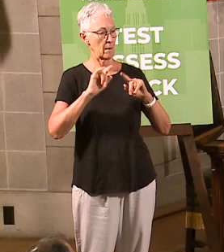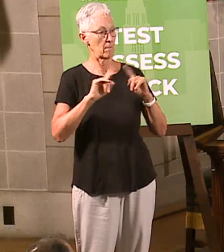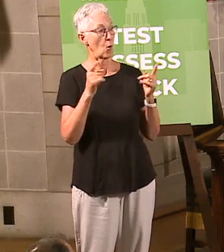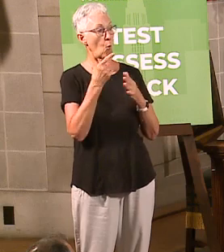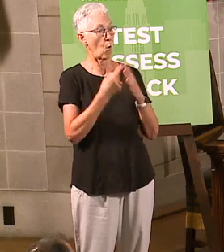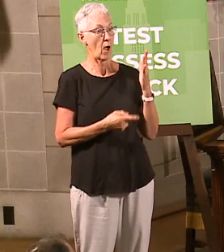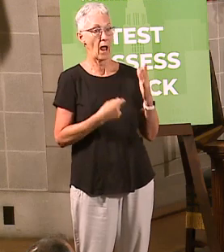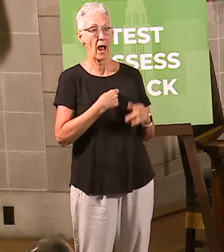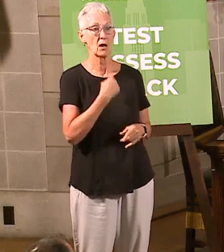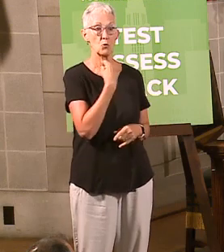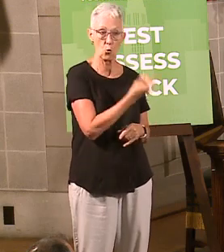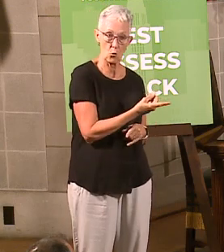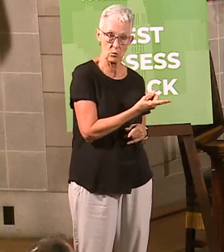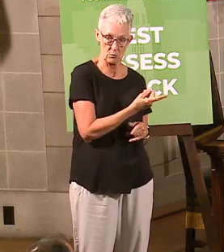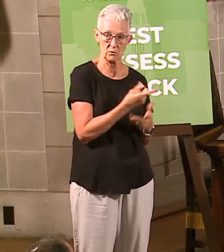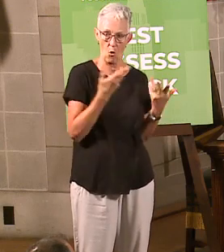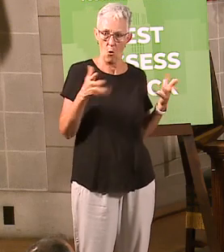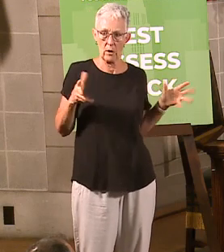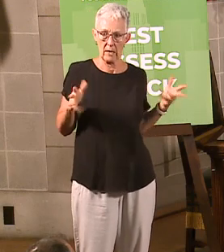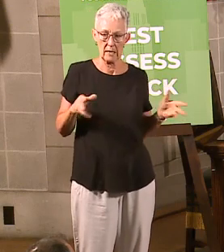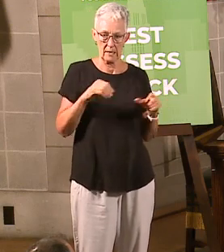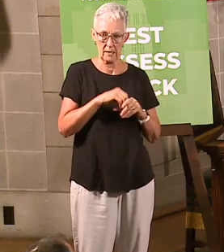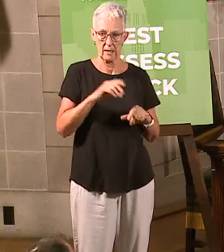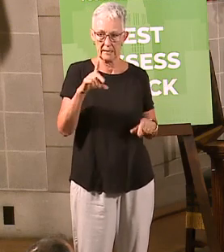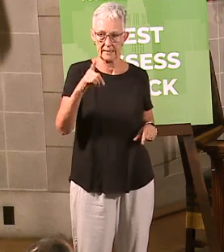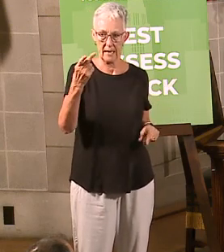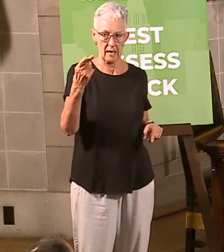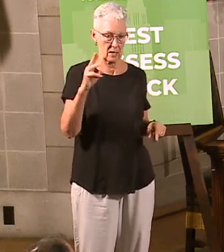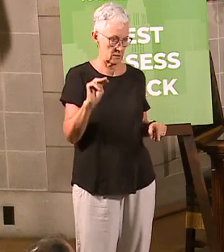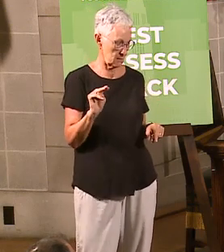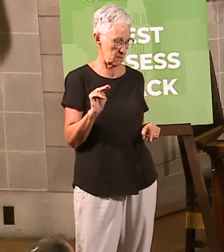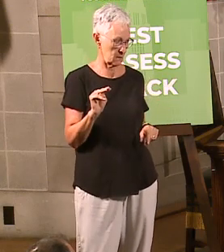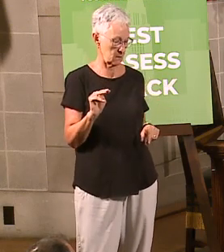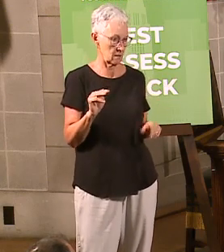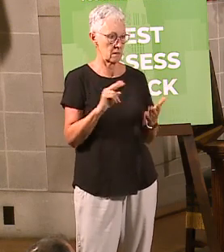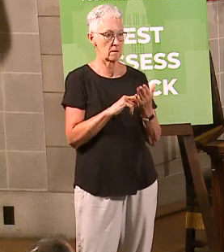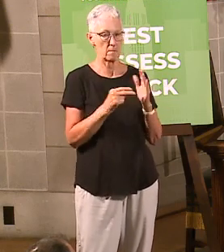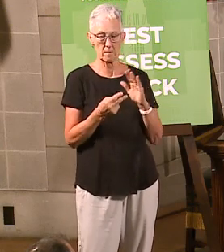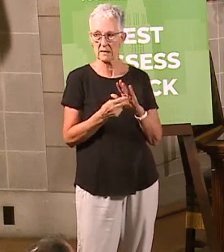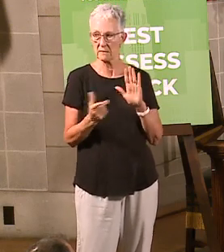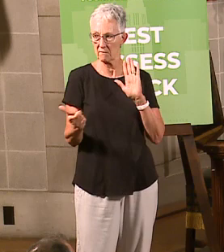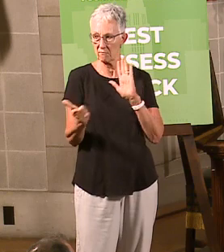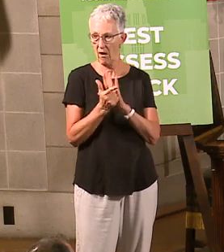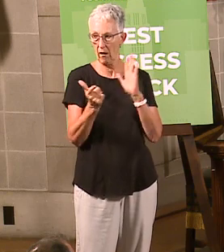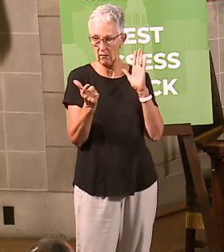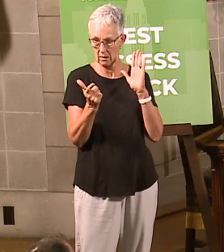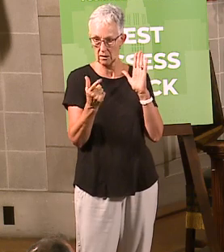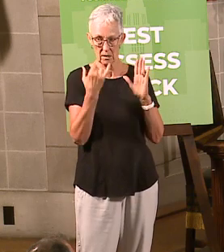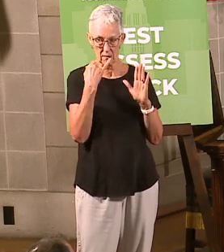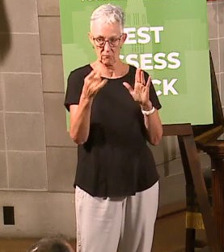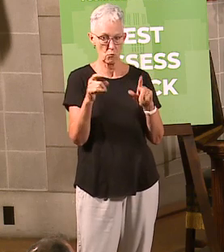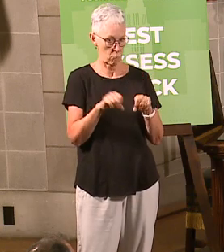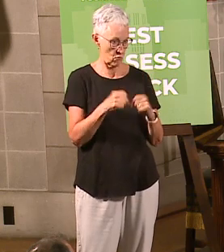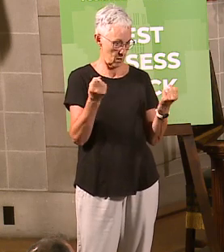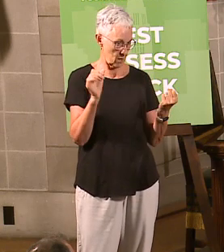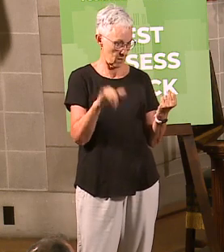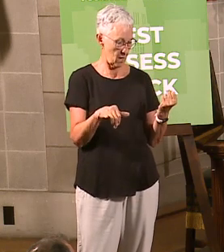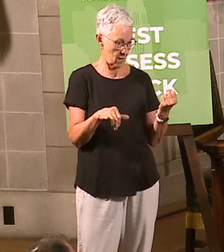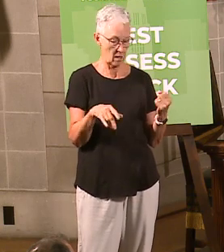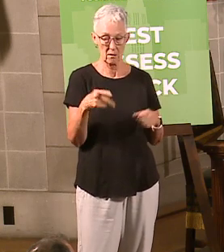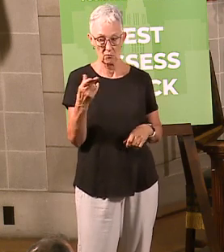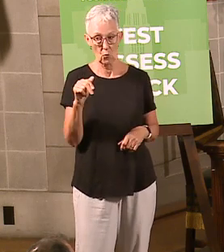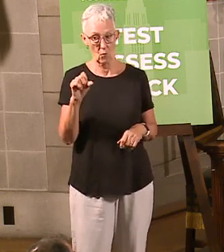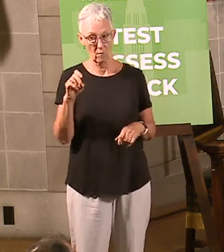all in the directed health measure, those DHMs. That means it's a misdemeanor violation to violate those. What we'll be doing in Phase